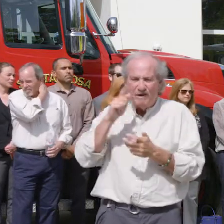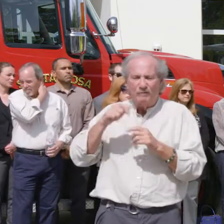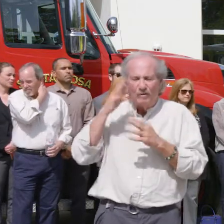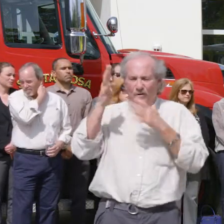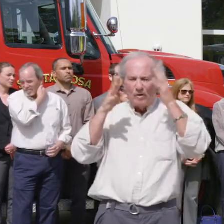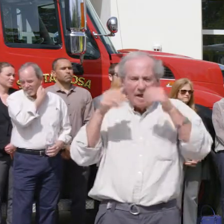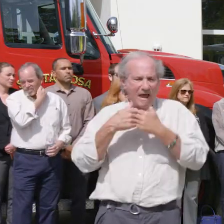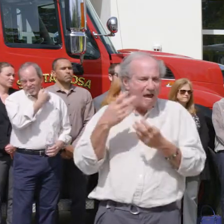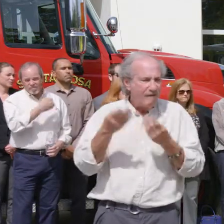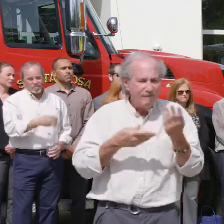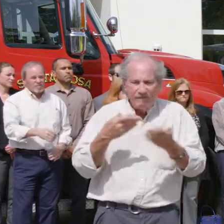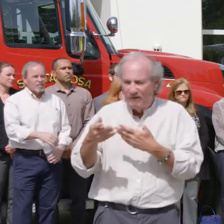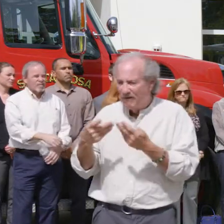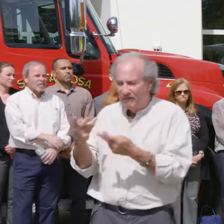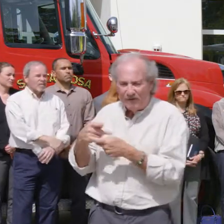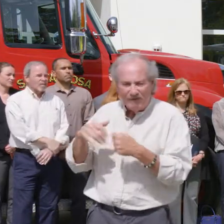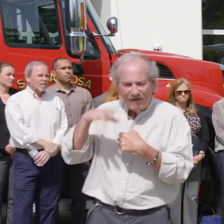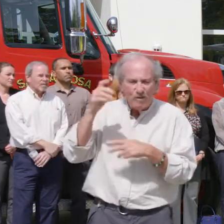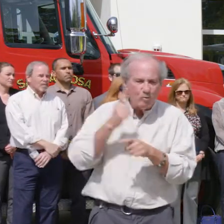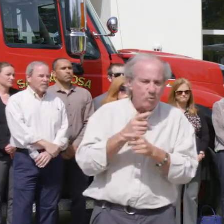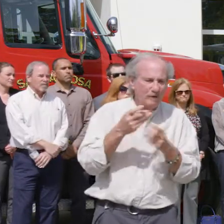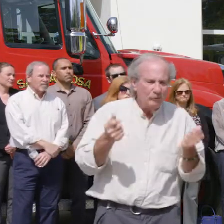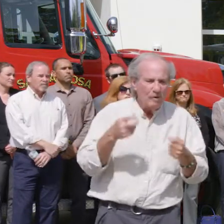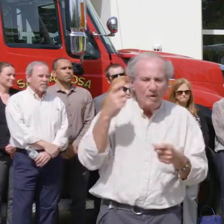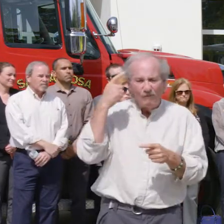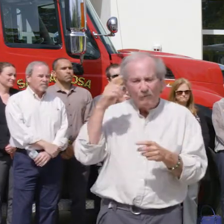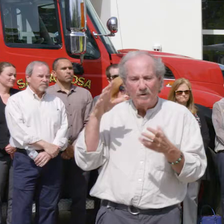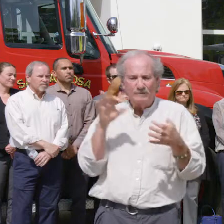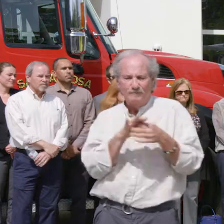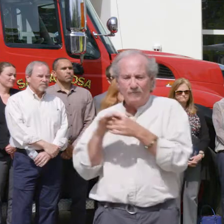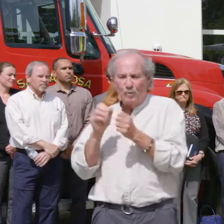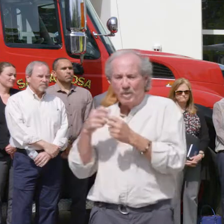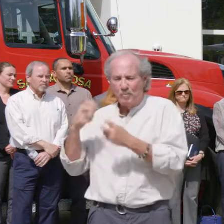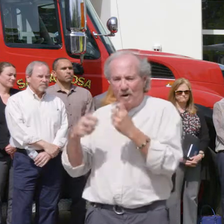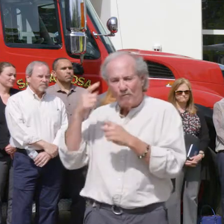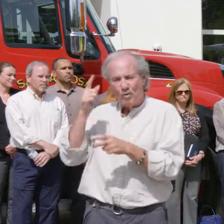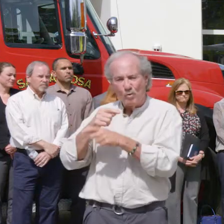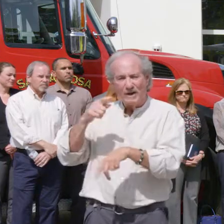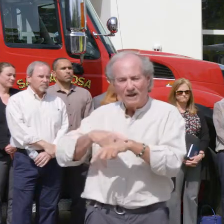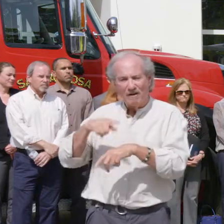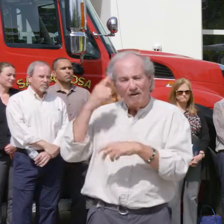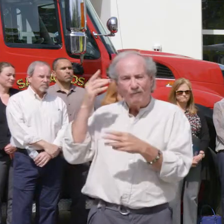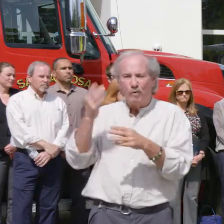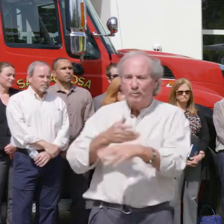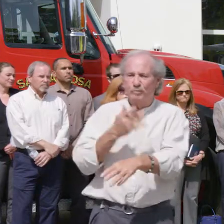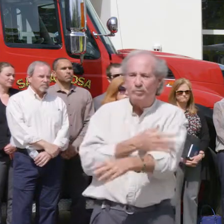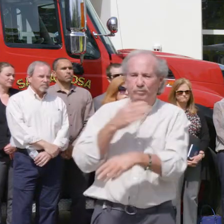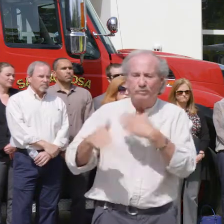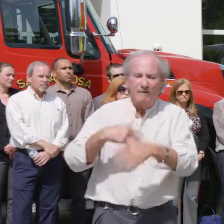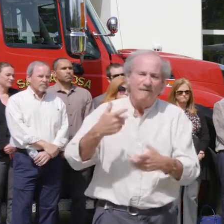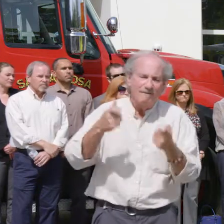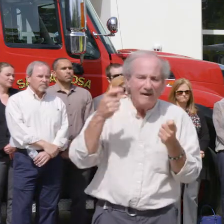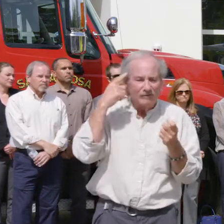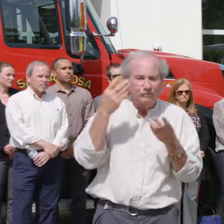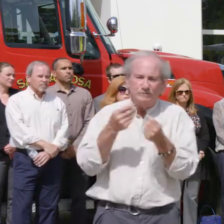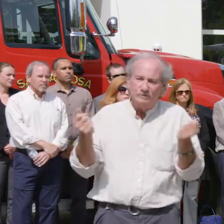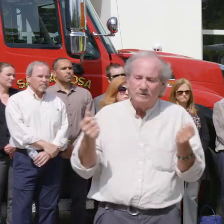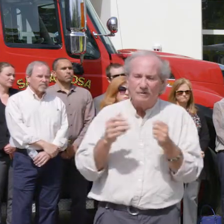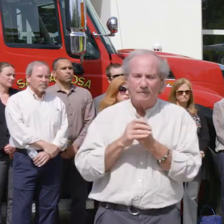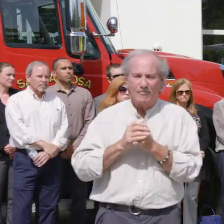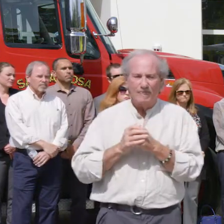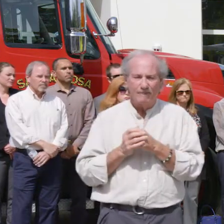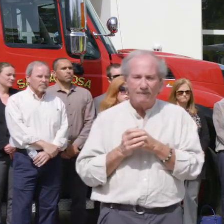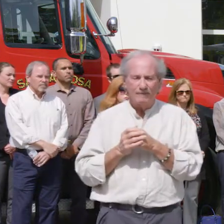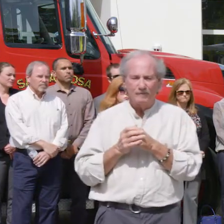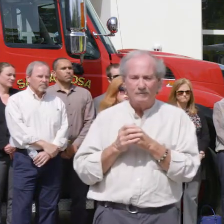basis, to figure out the right solution for the right problem at the right time to rapidly reconstruct and move on to assist the survivors moving